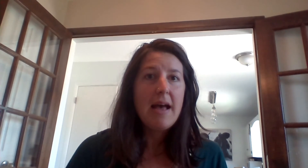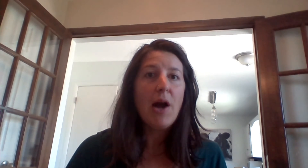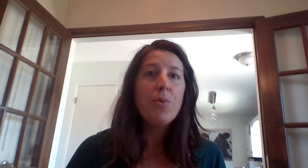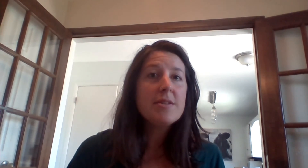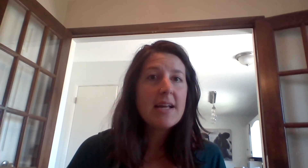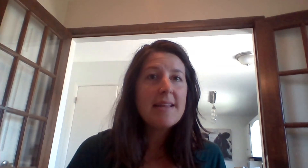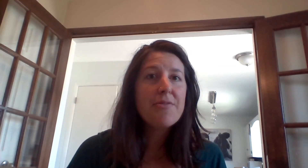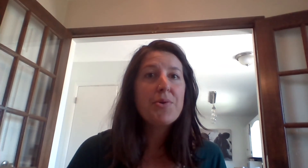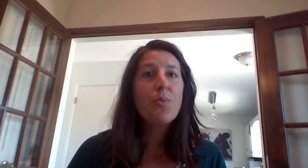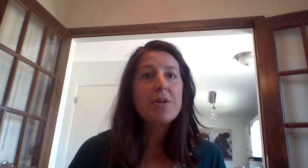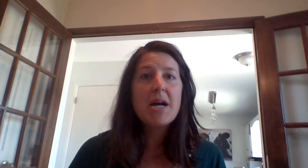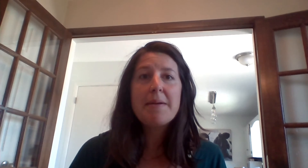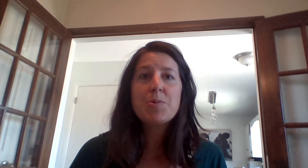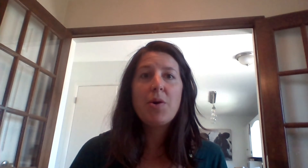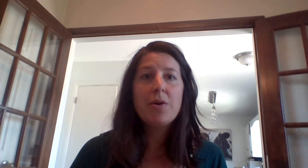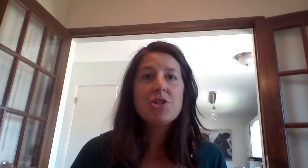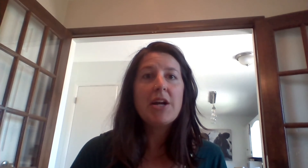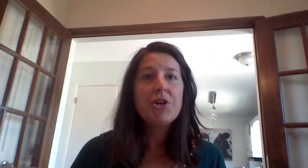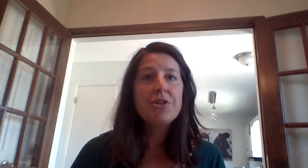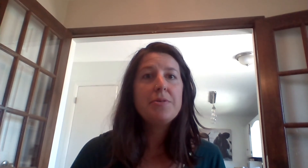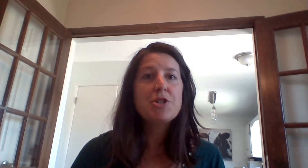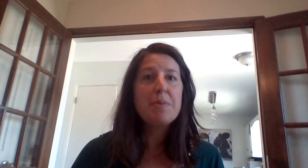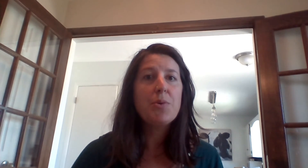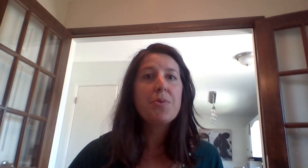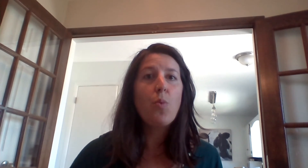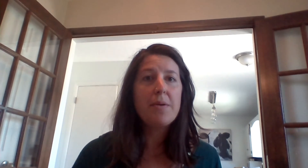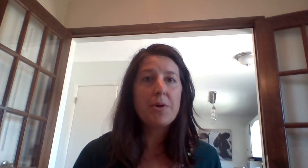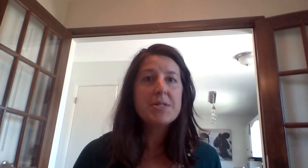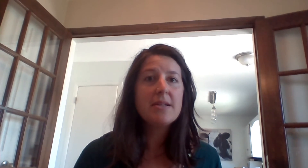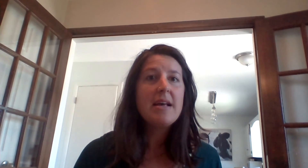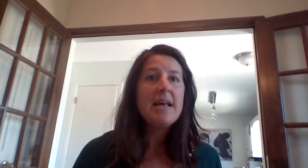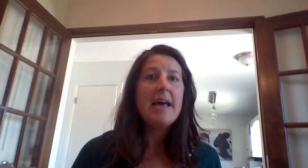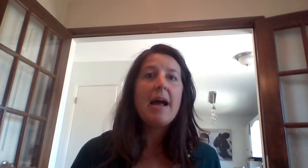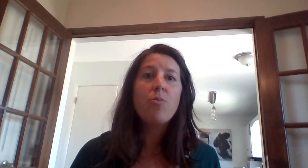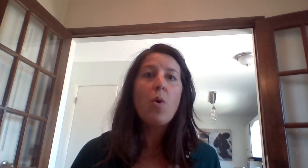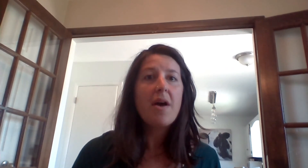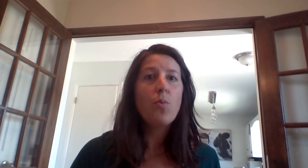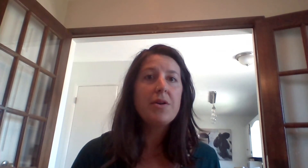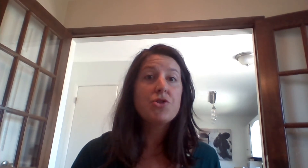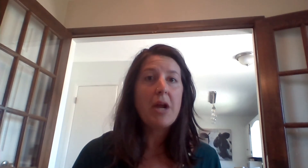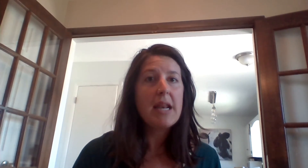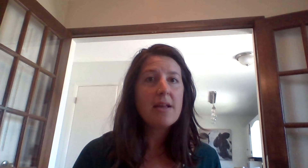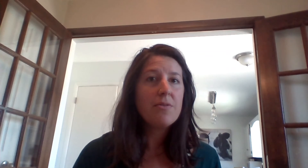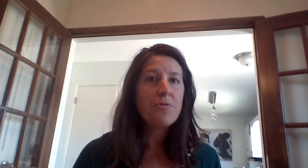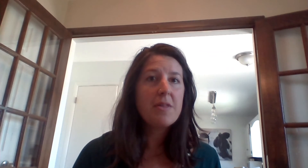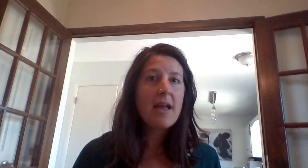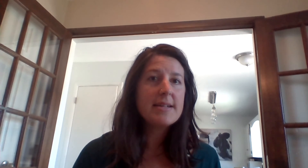will say that there were times where I wished I could just be with one person and have one-on-one training for the